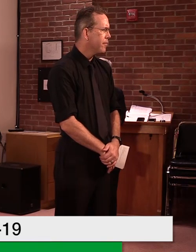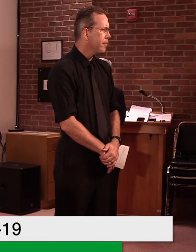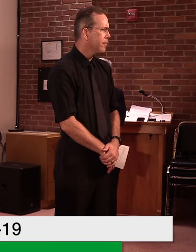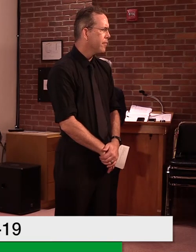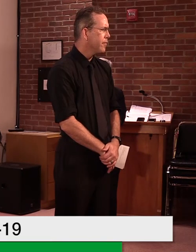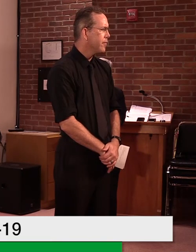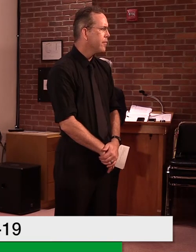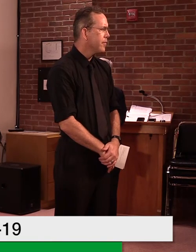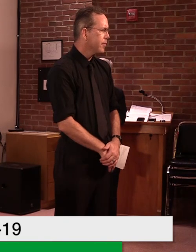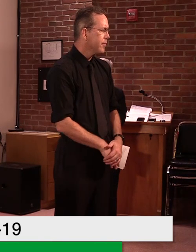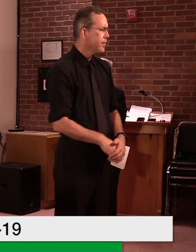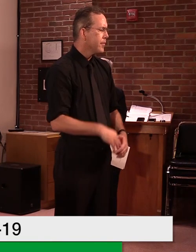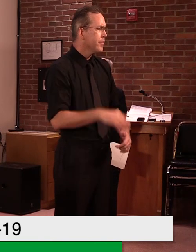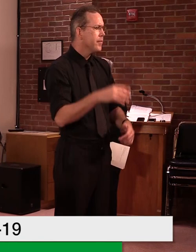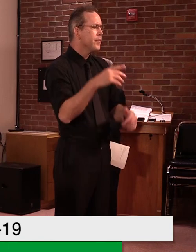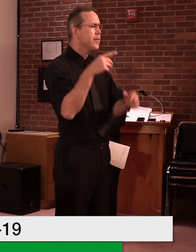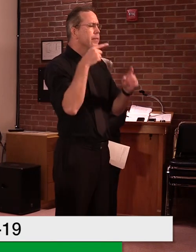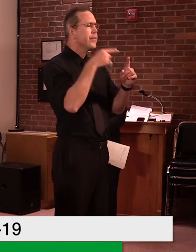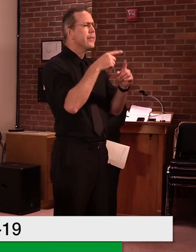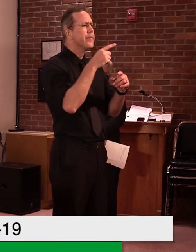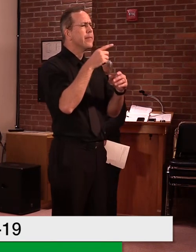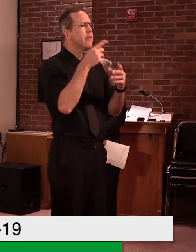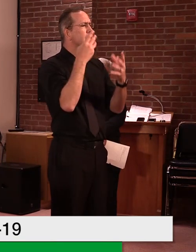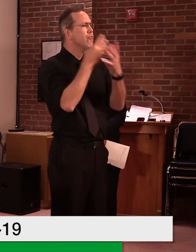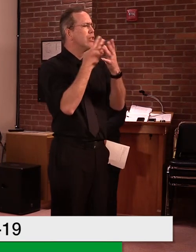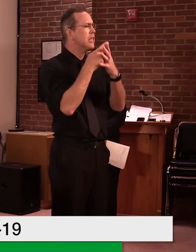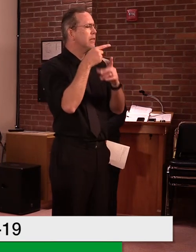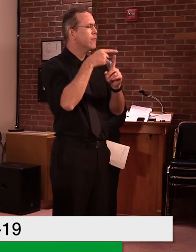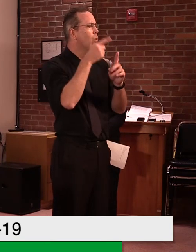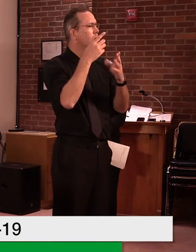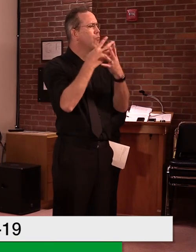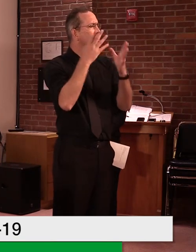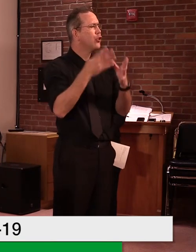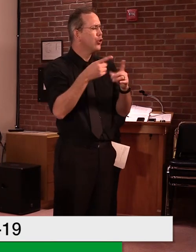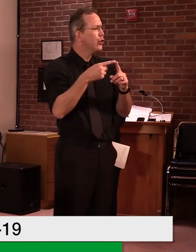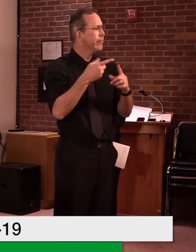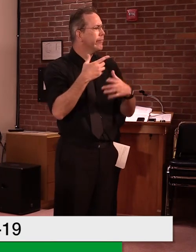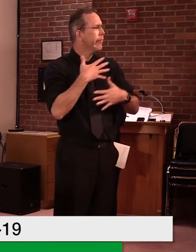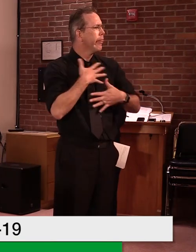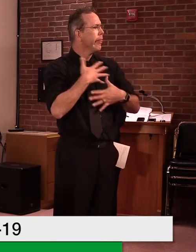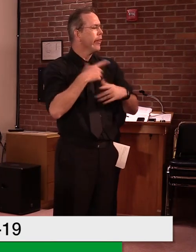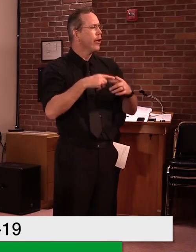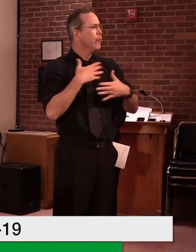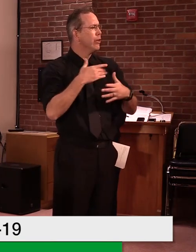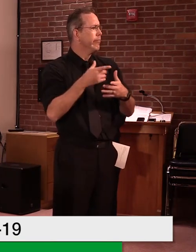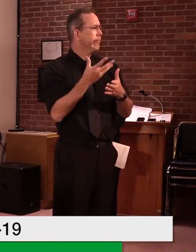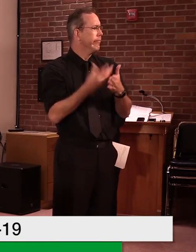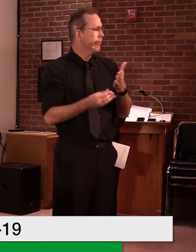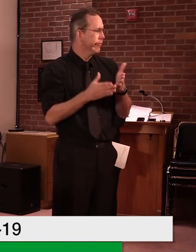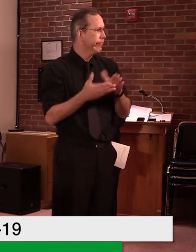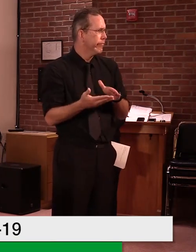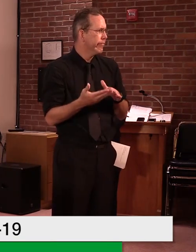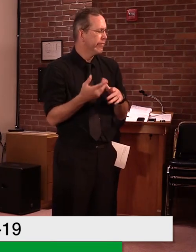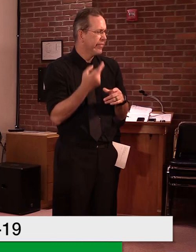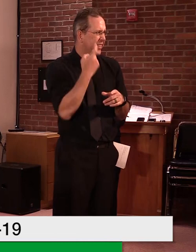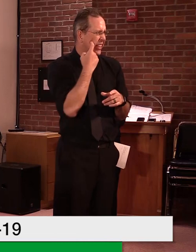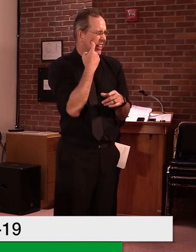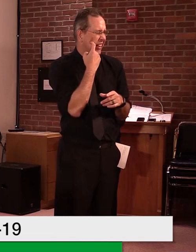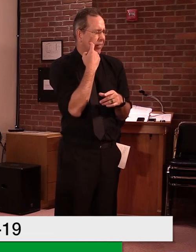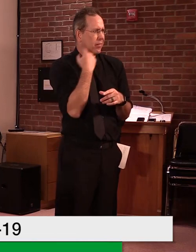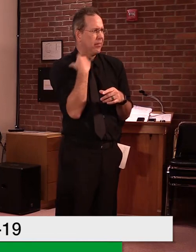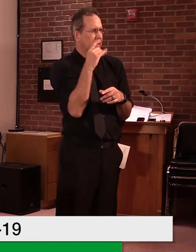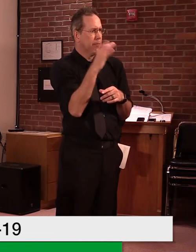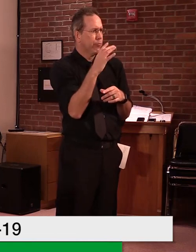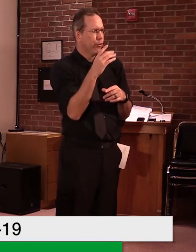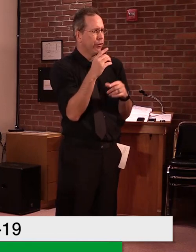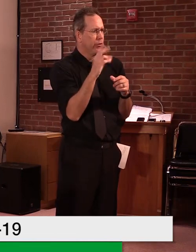the state is responsible for Mr. Johnson's death? Well, first of all, anyone in our custody, we